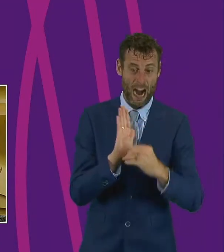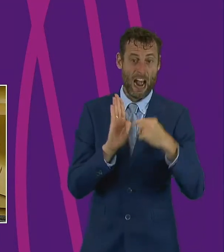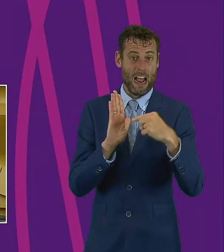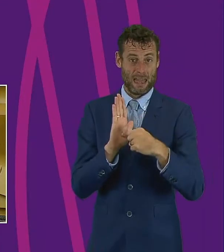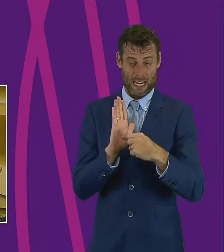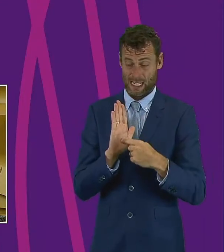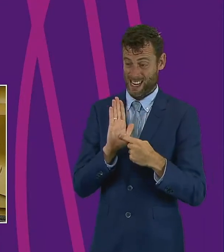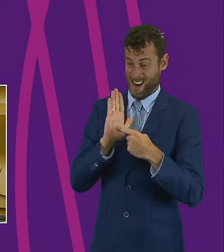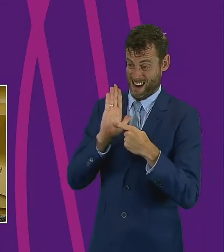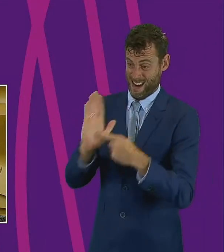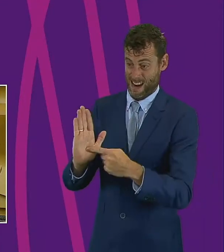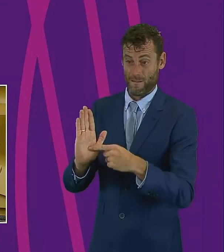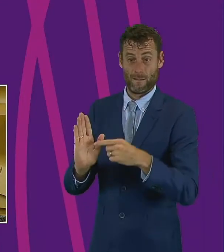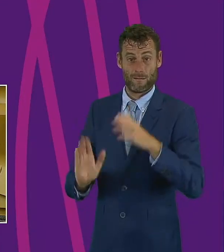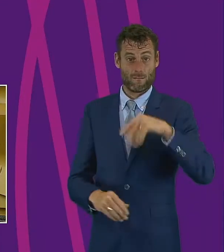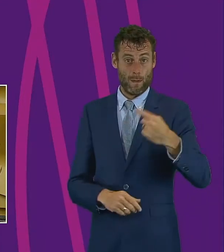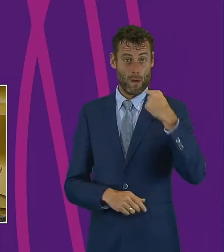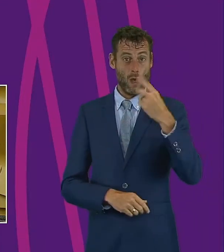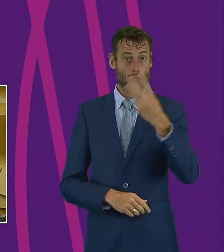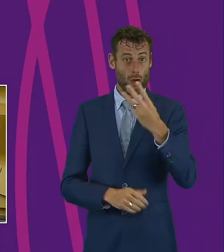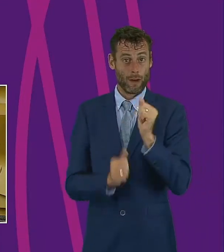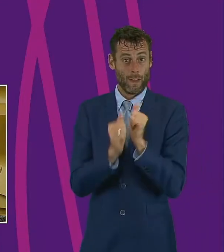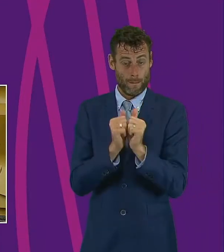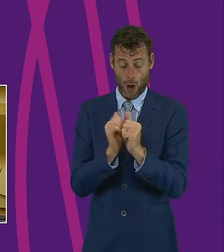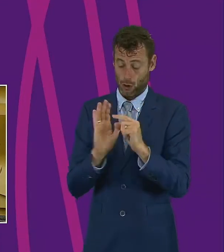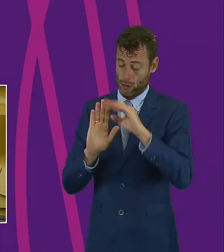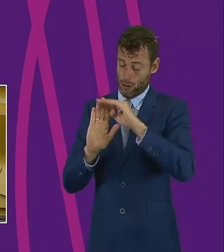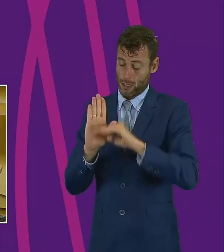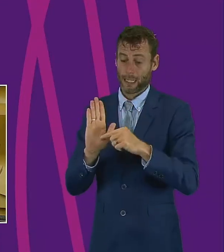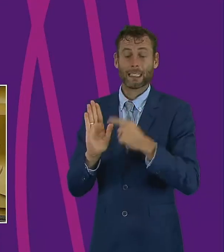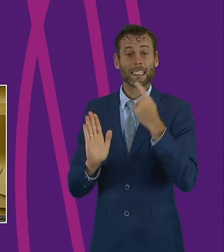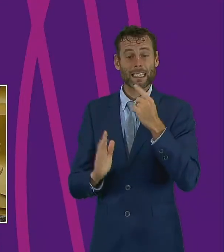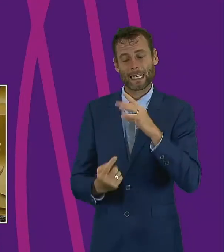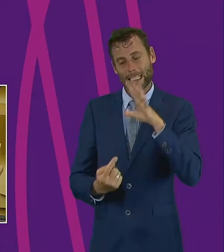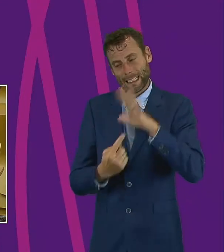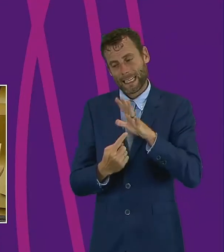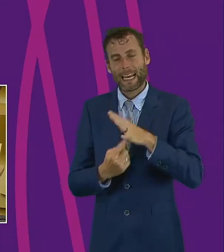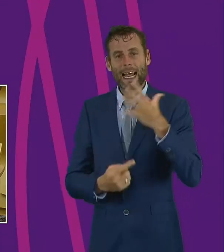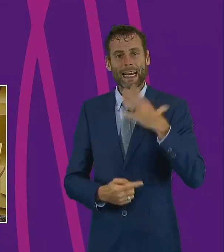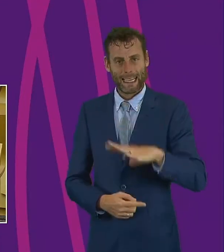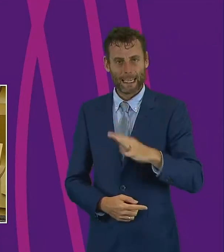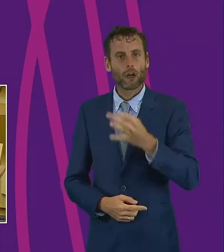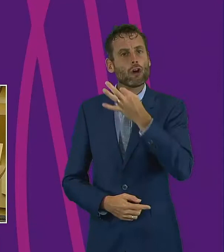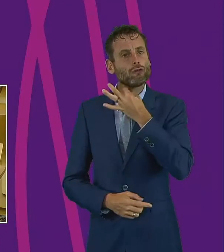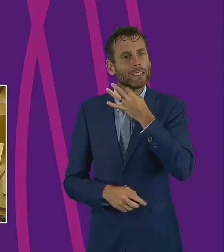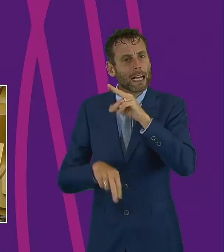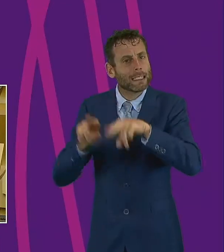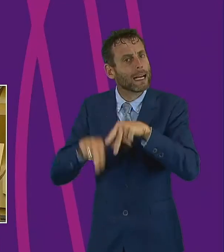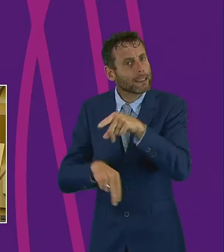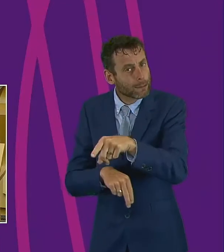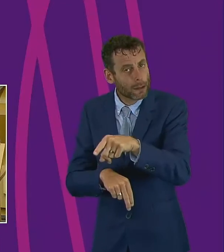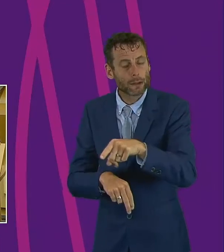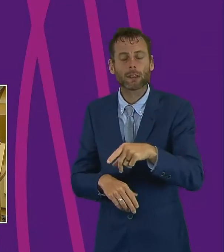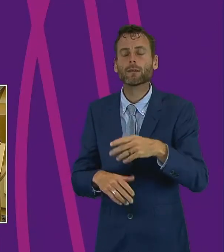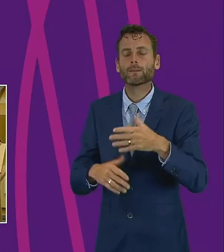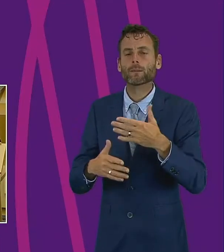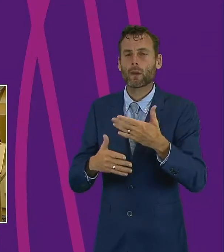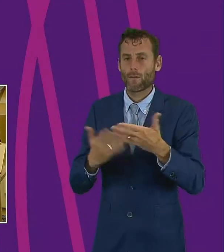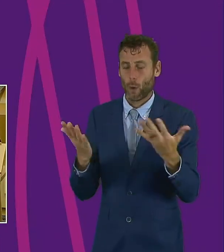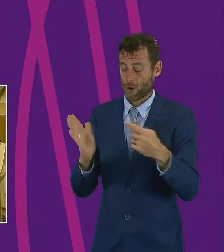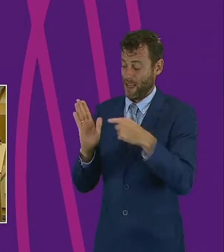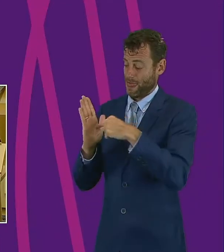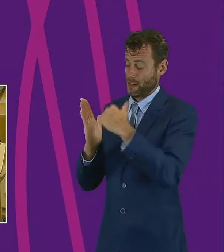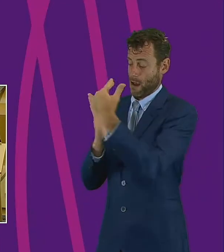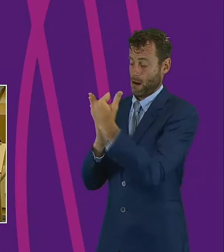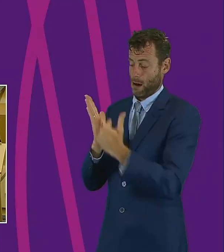guidance from the 13th of March was clear that clinical risk assessment had to happen. That guidance, of course, has since developed. As I've said a